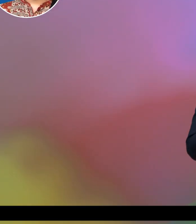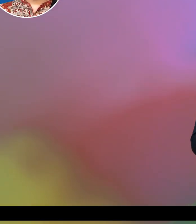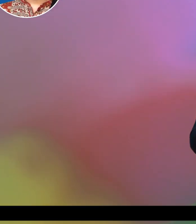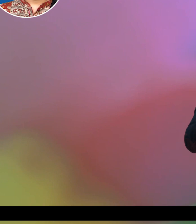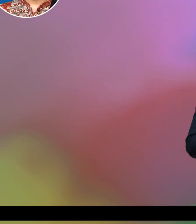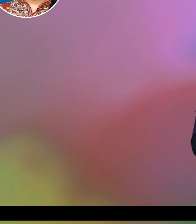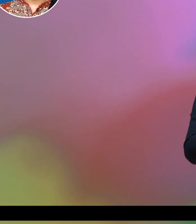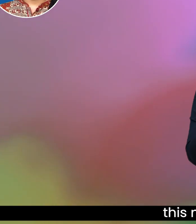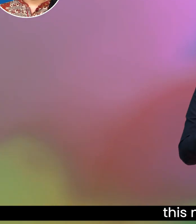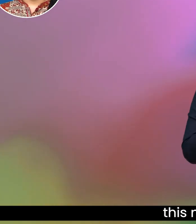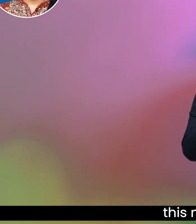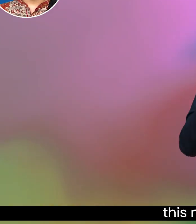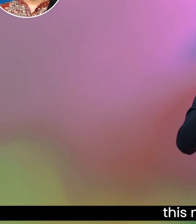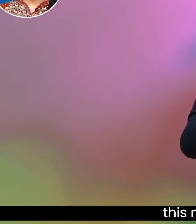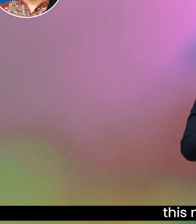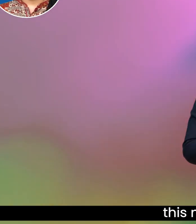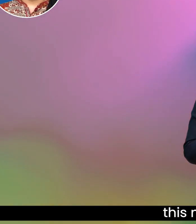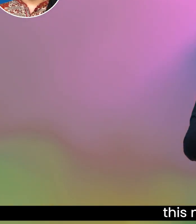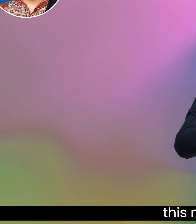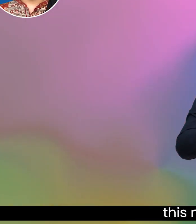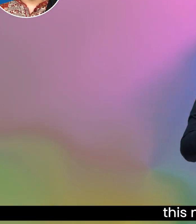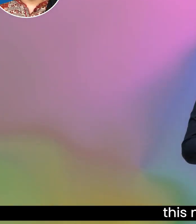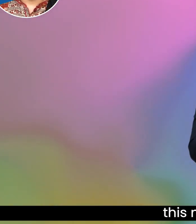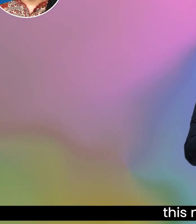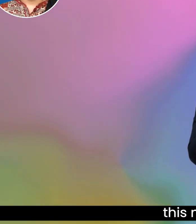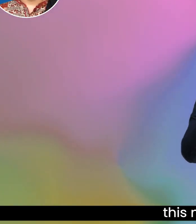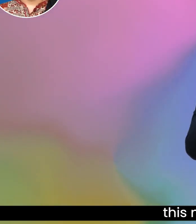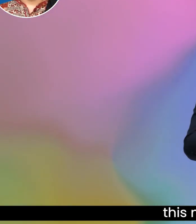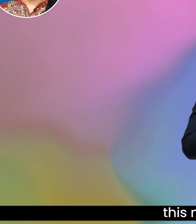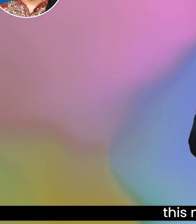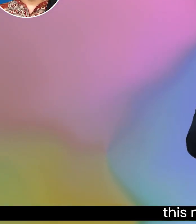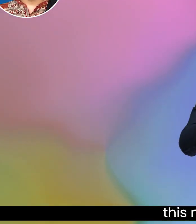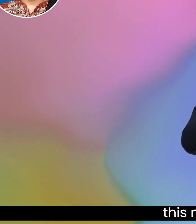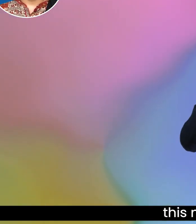Many plants use this mode of reproduction.